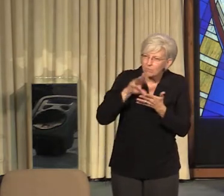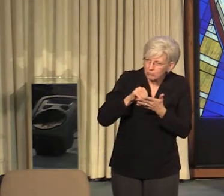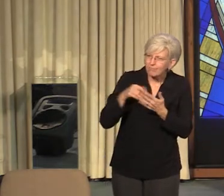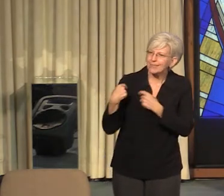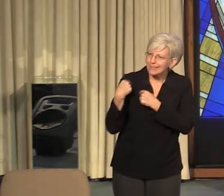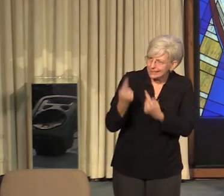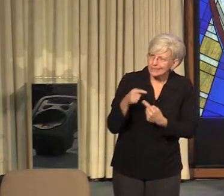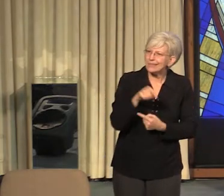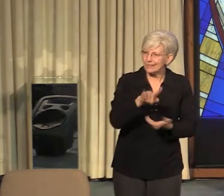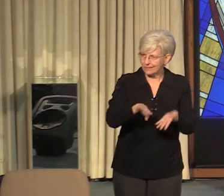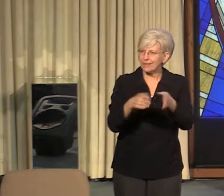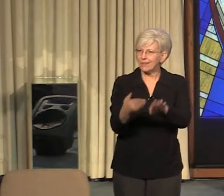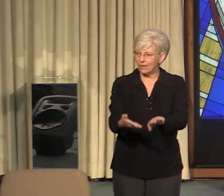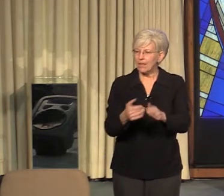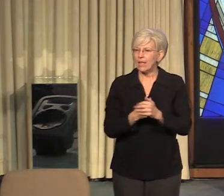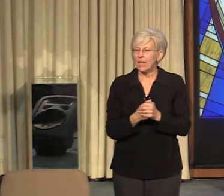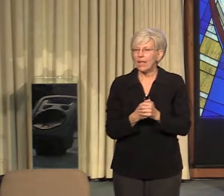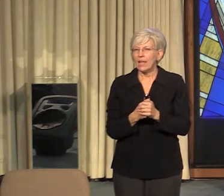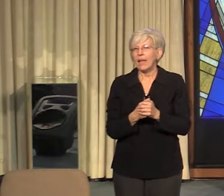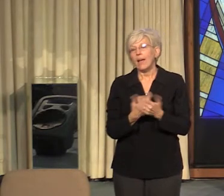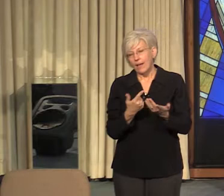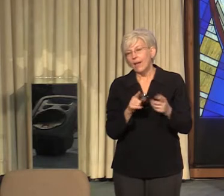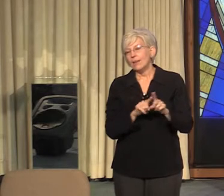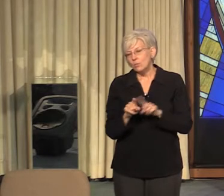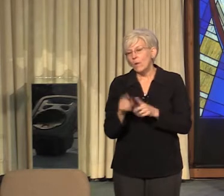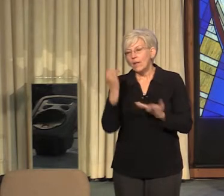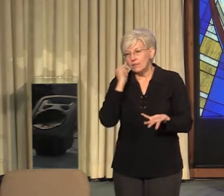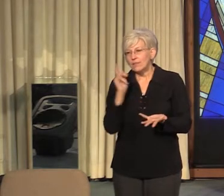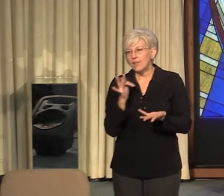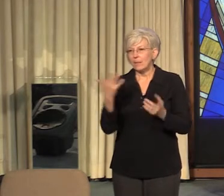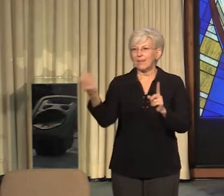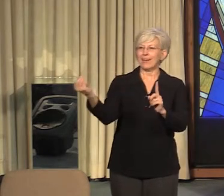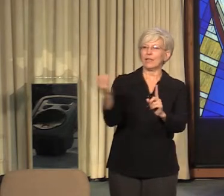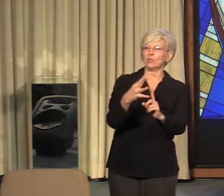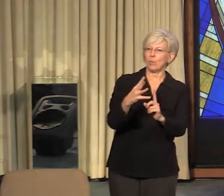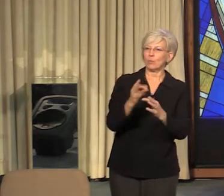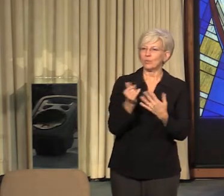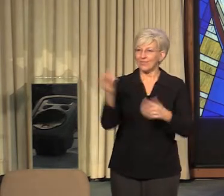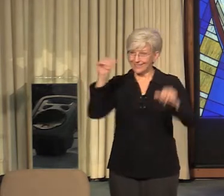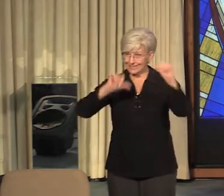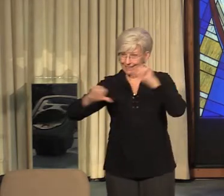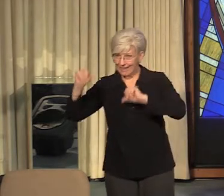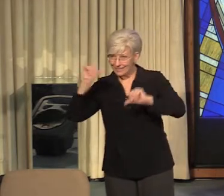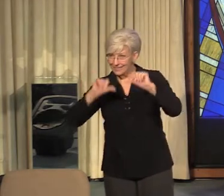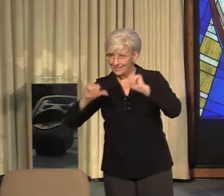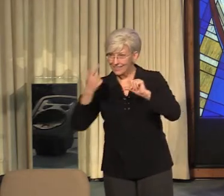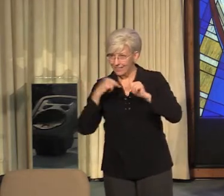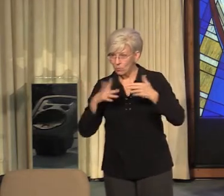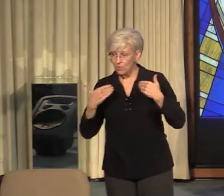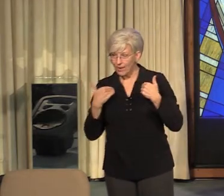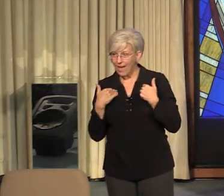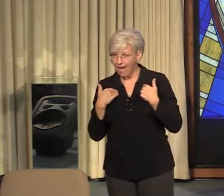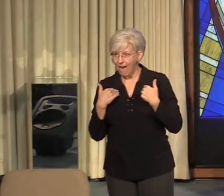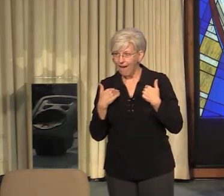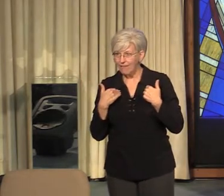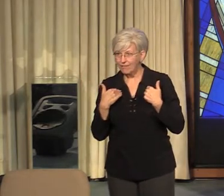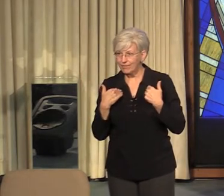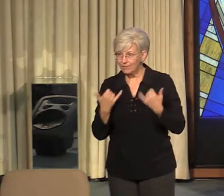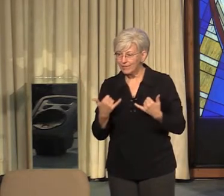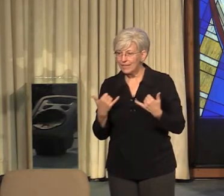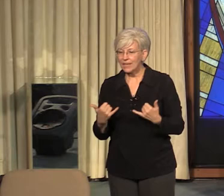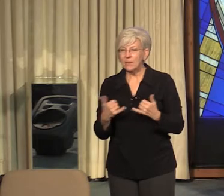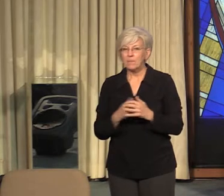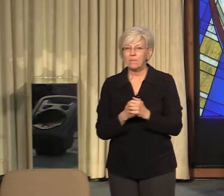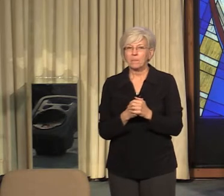passed, as well as if he had been exposed to the science that we have come to since he had been